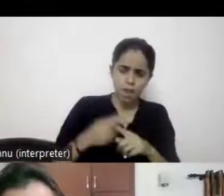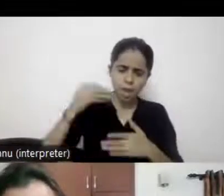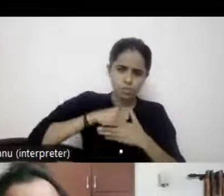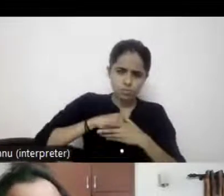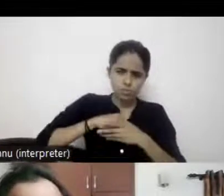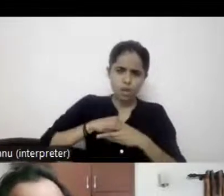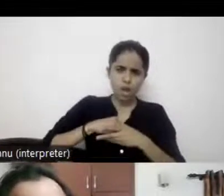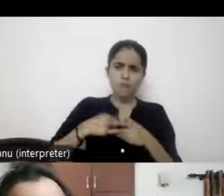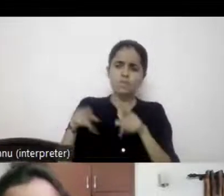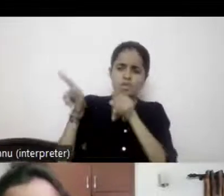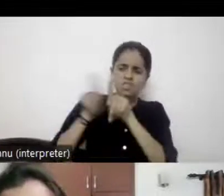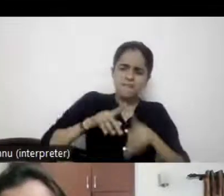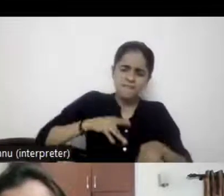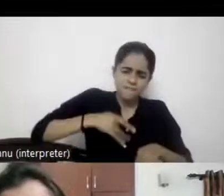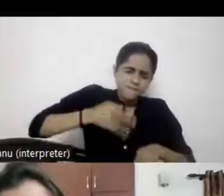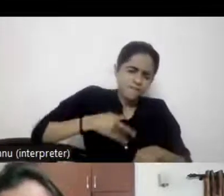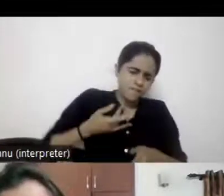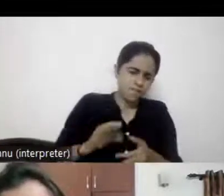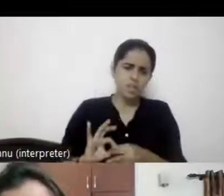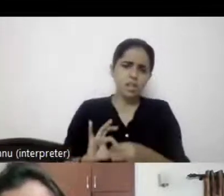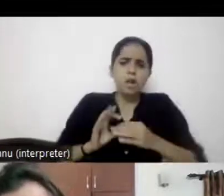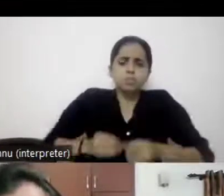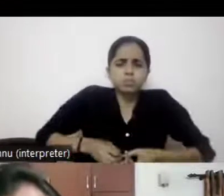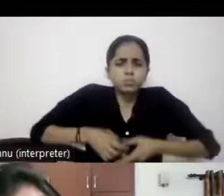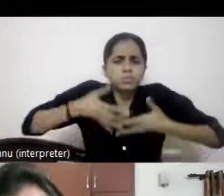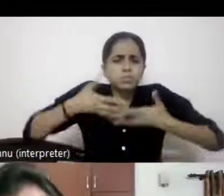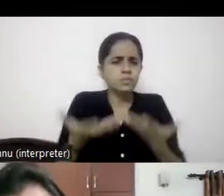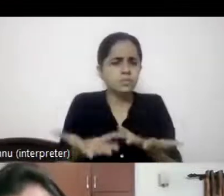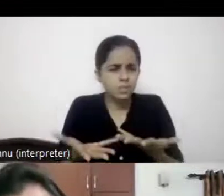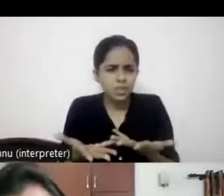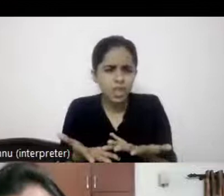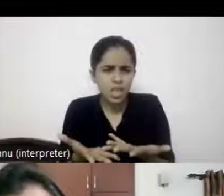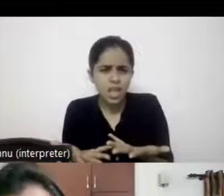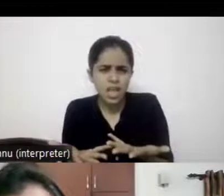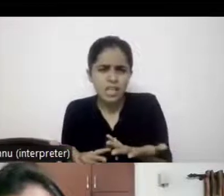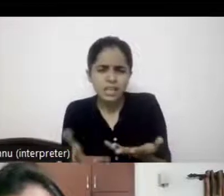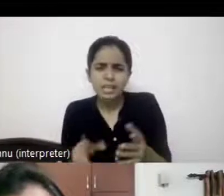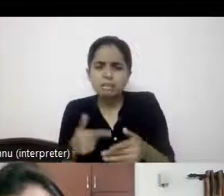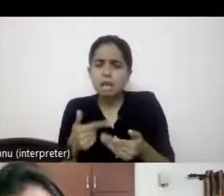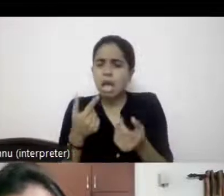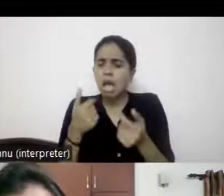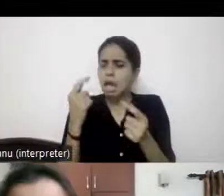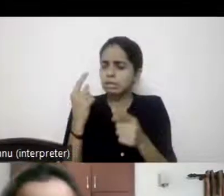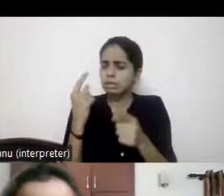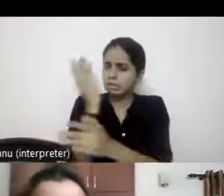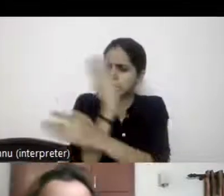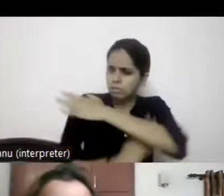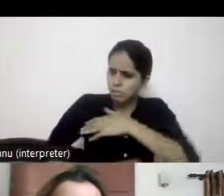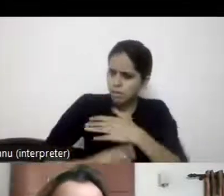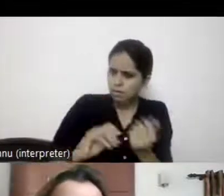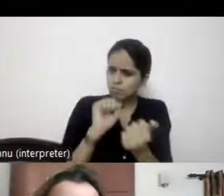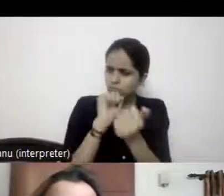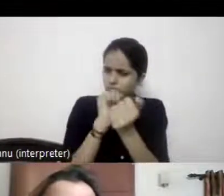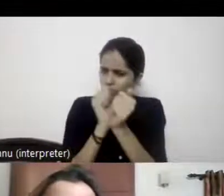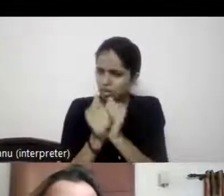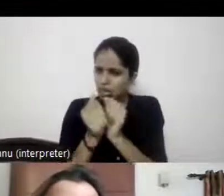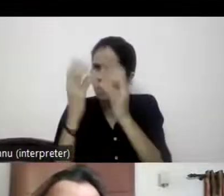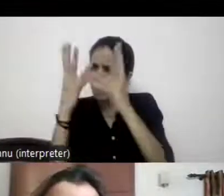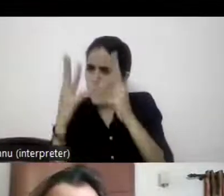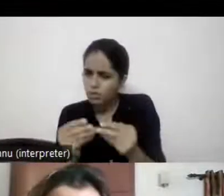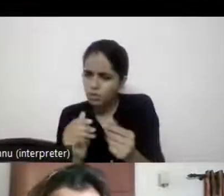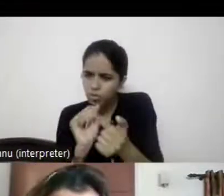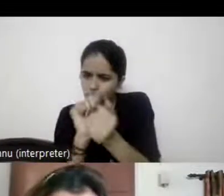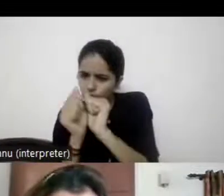would, either they would be rectifying the disability towards the end, or they would show